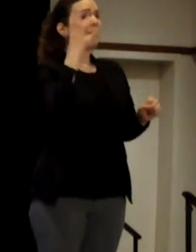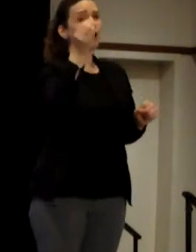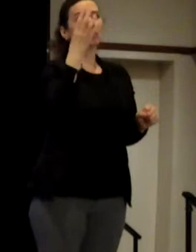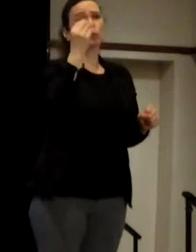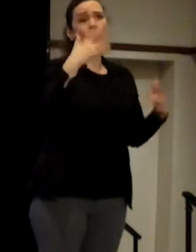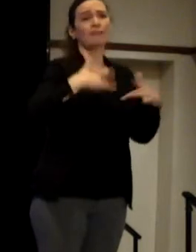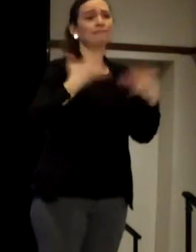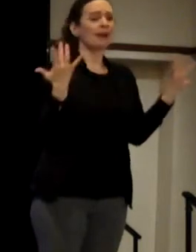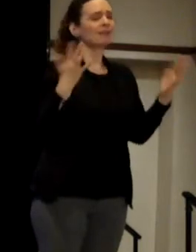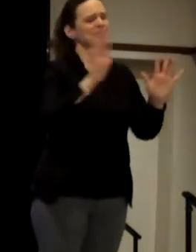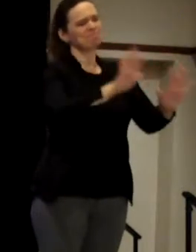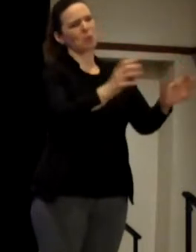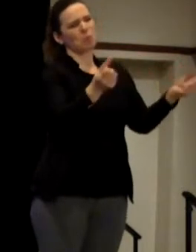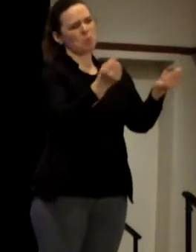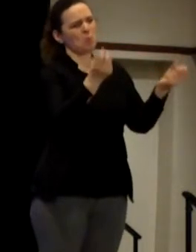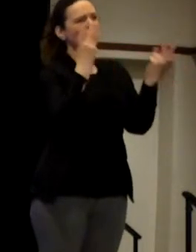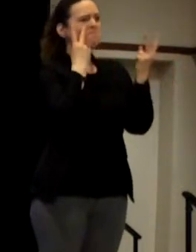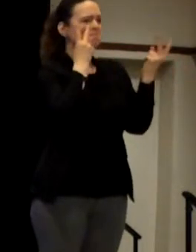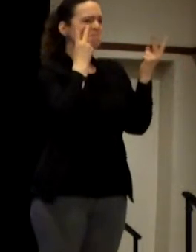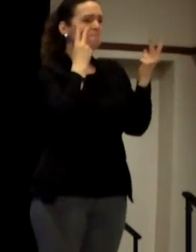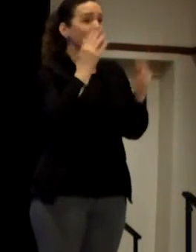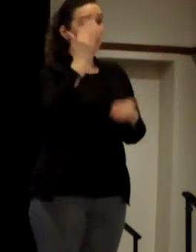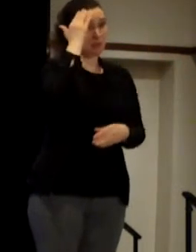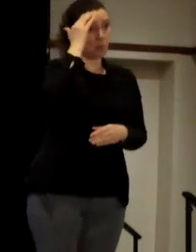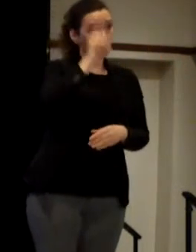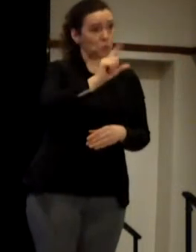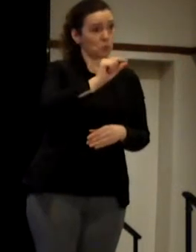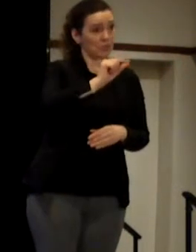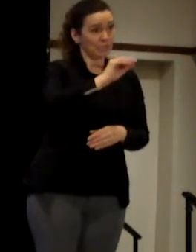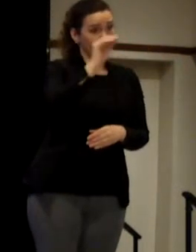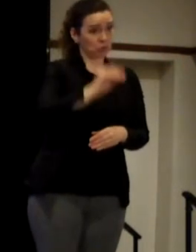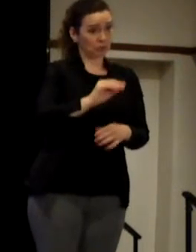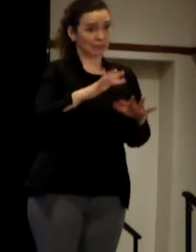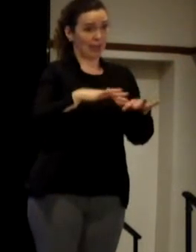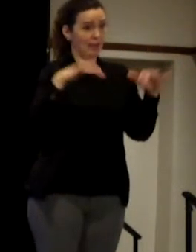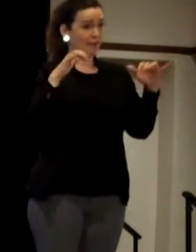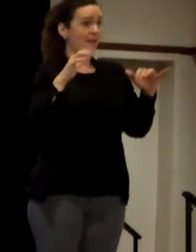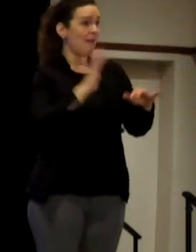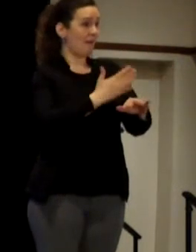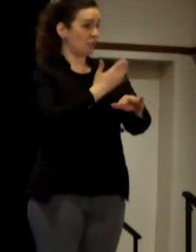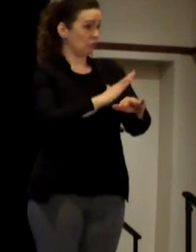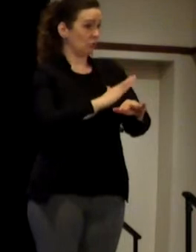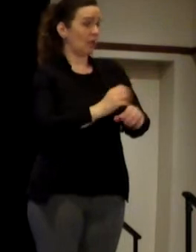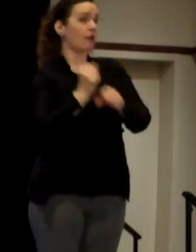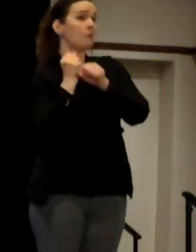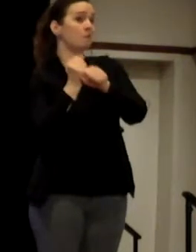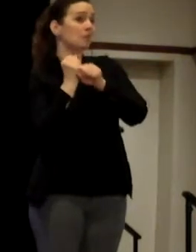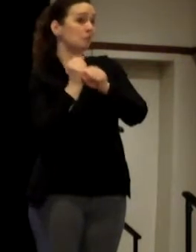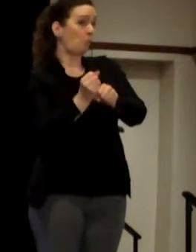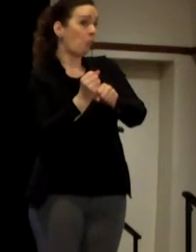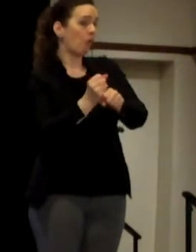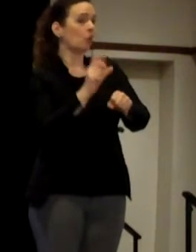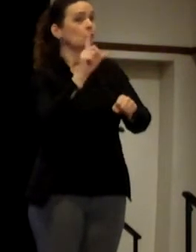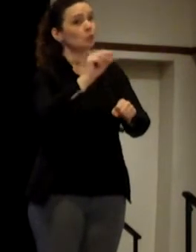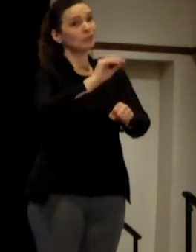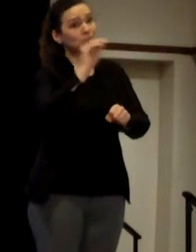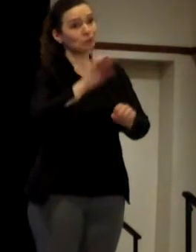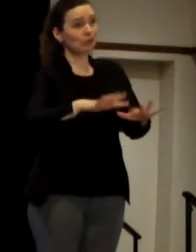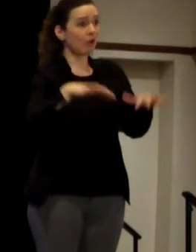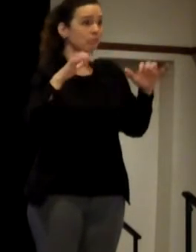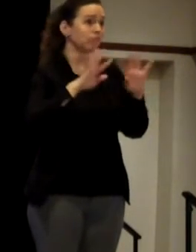I know 20% for the amphitheater. I know the ballpark's 20% too. So it could be for outdoor venues are different than